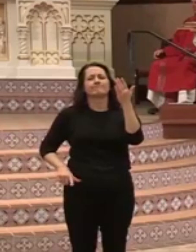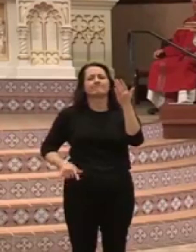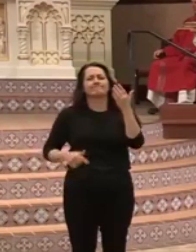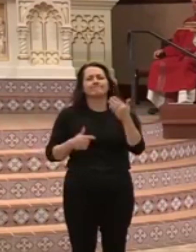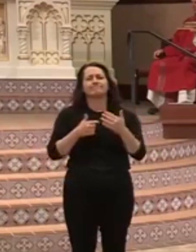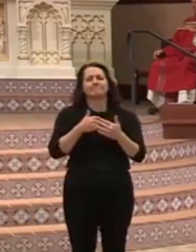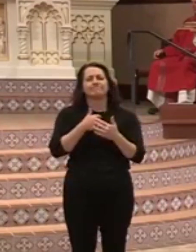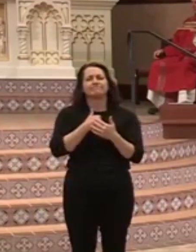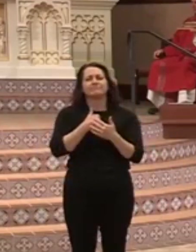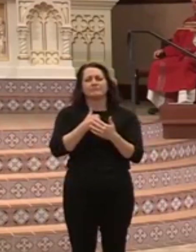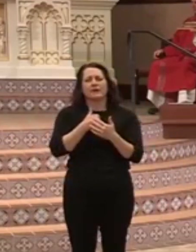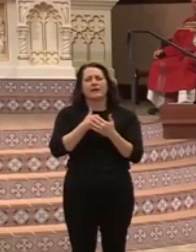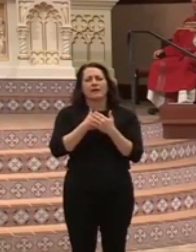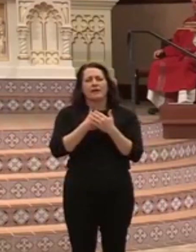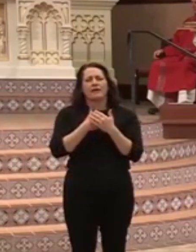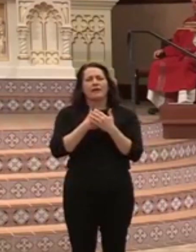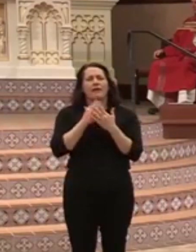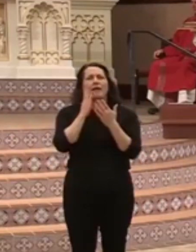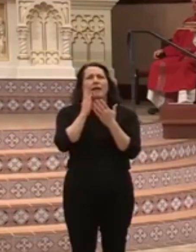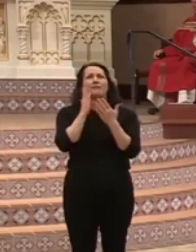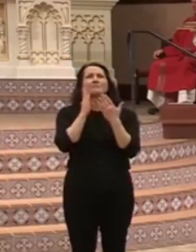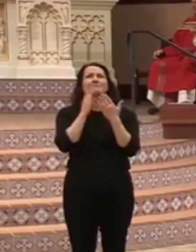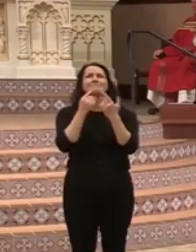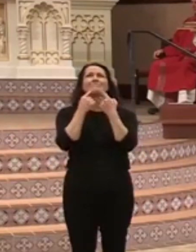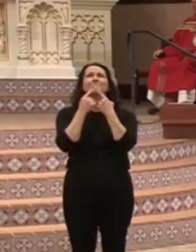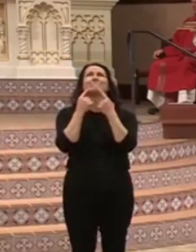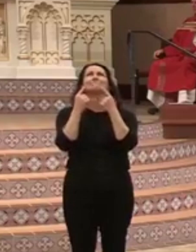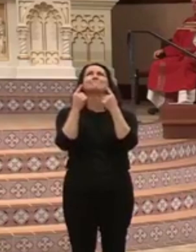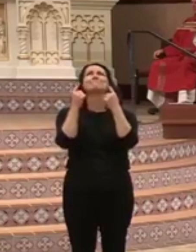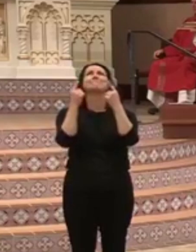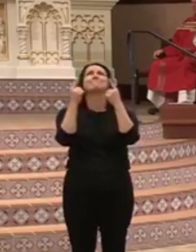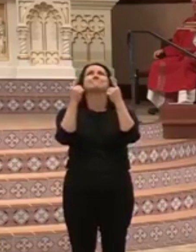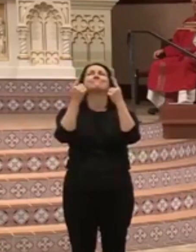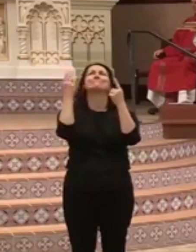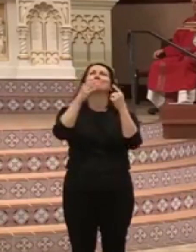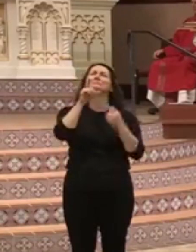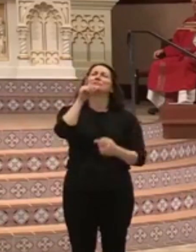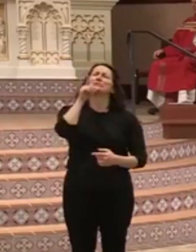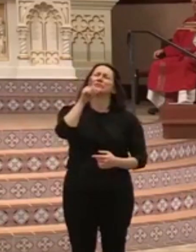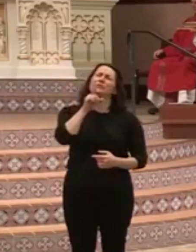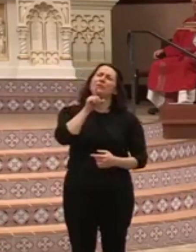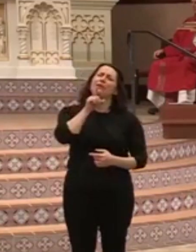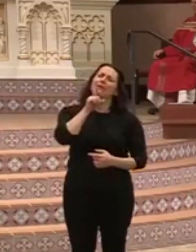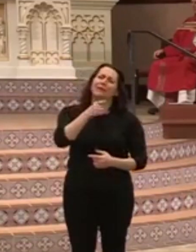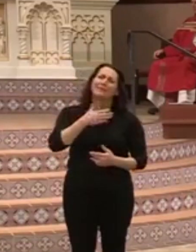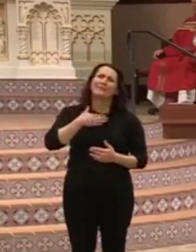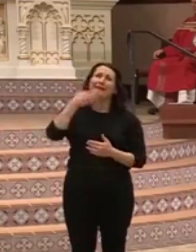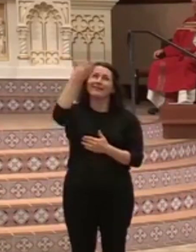I say, you are my